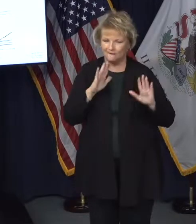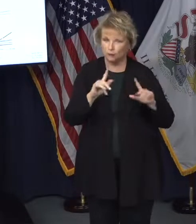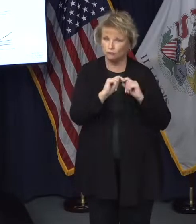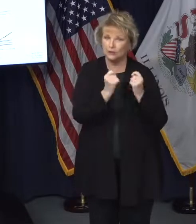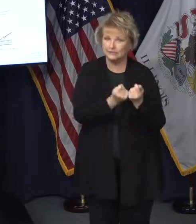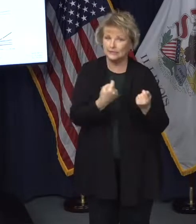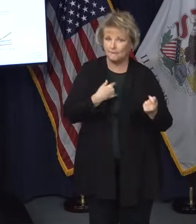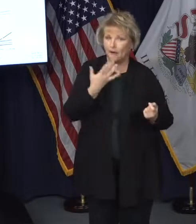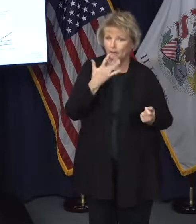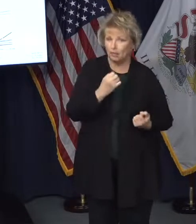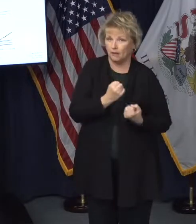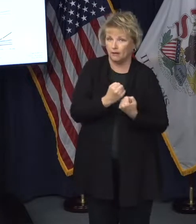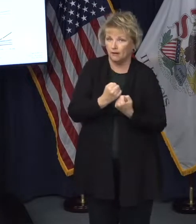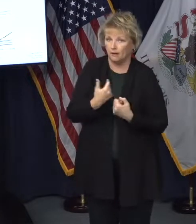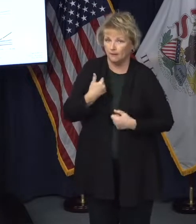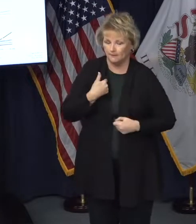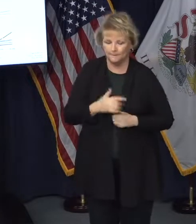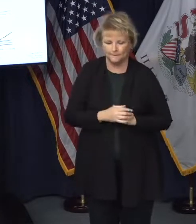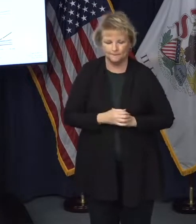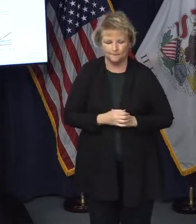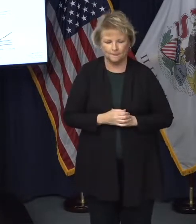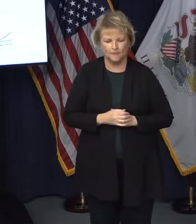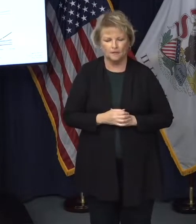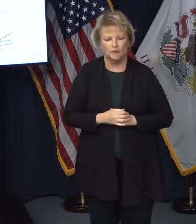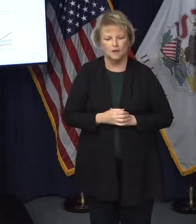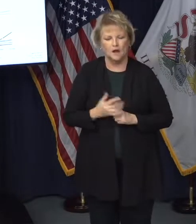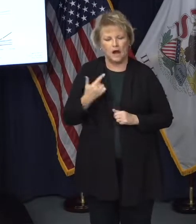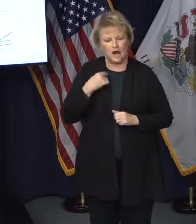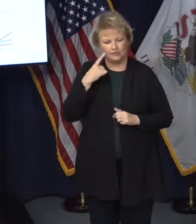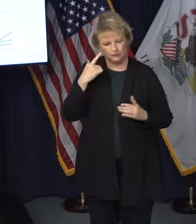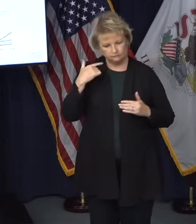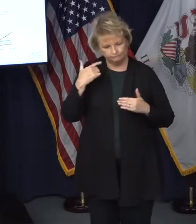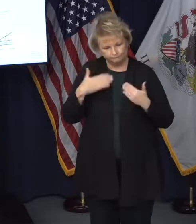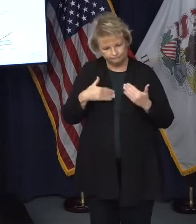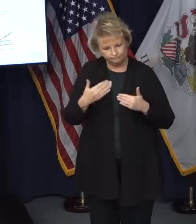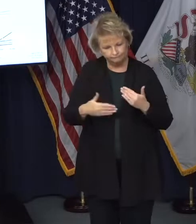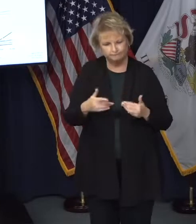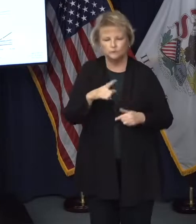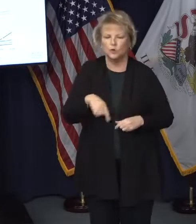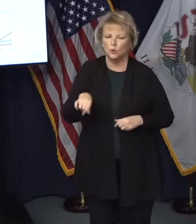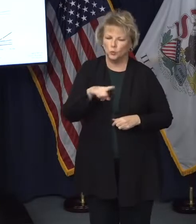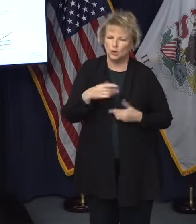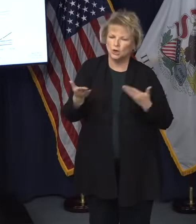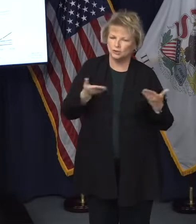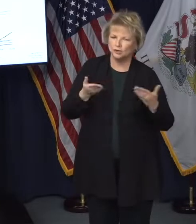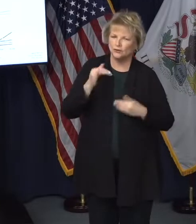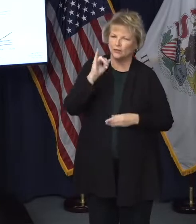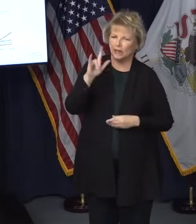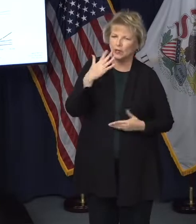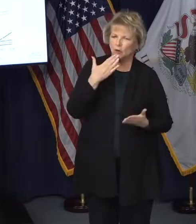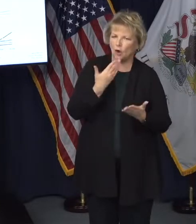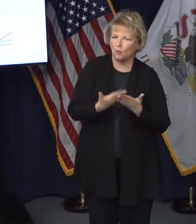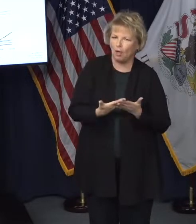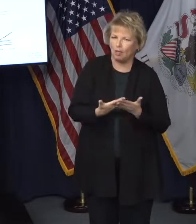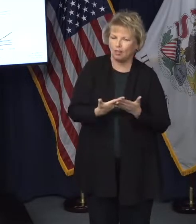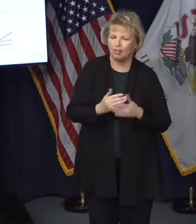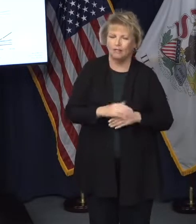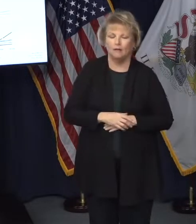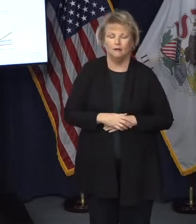lucky. In the process here, I think that, we're serving Illinois well.